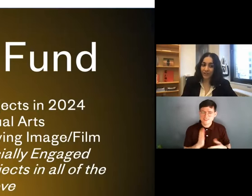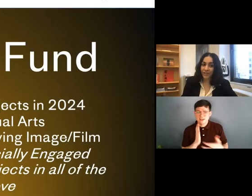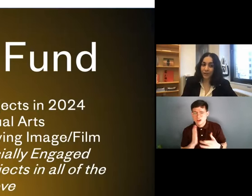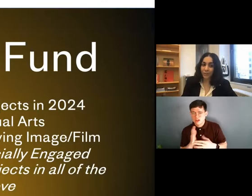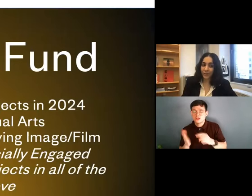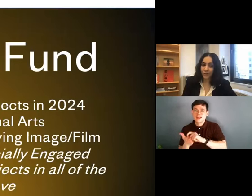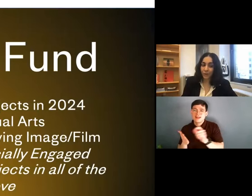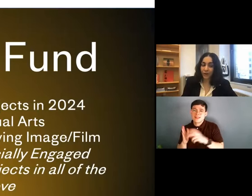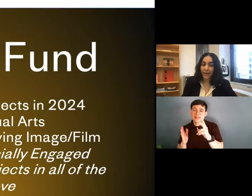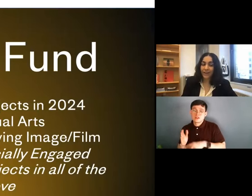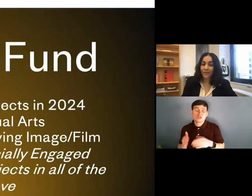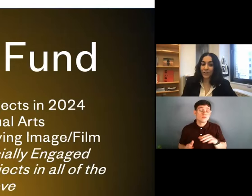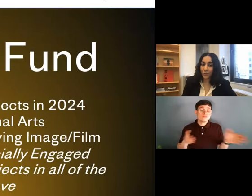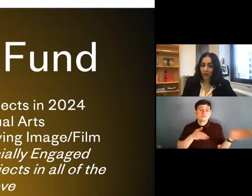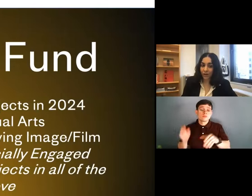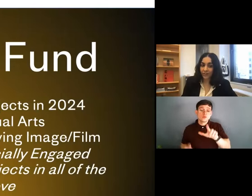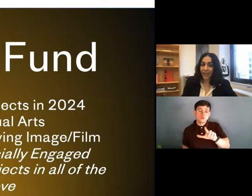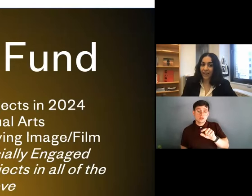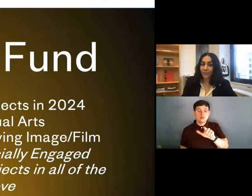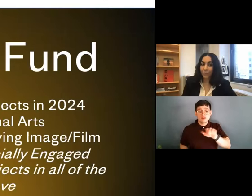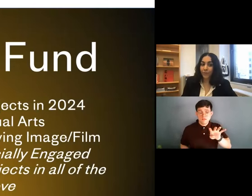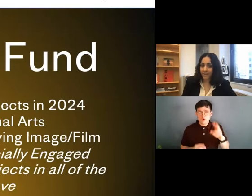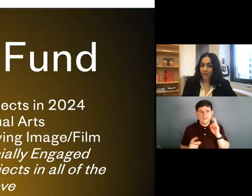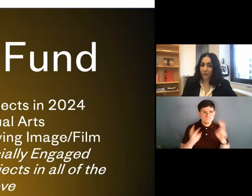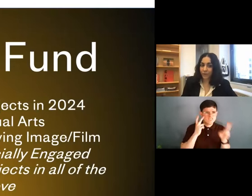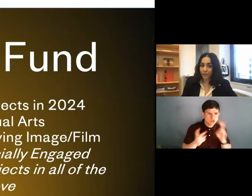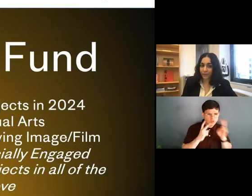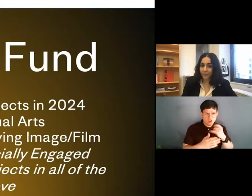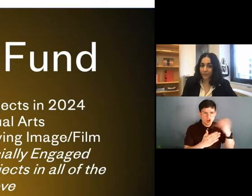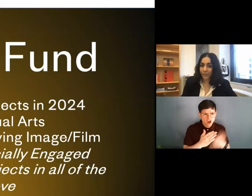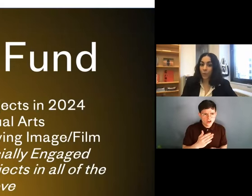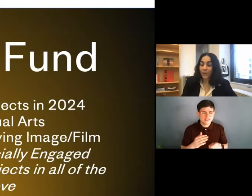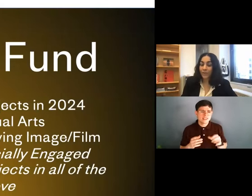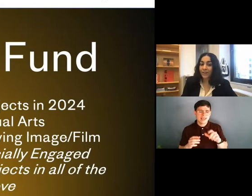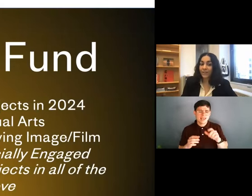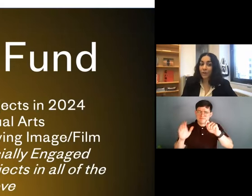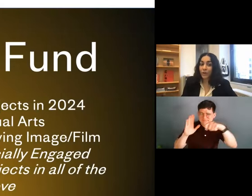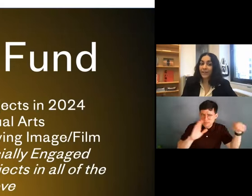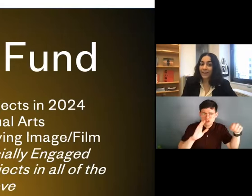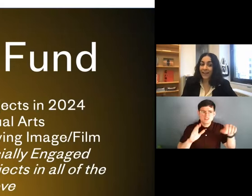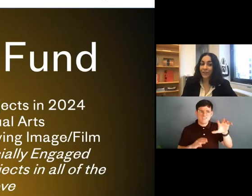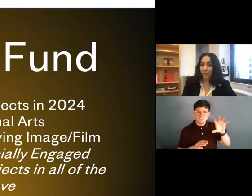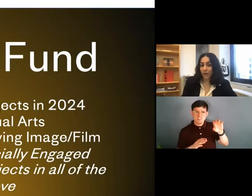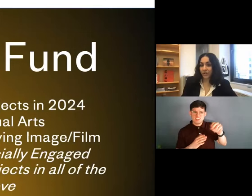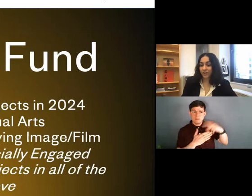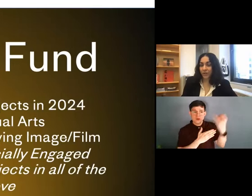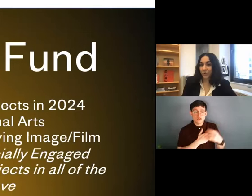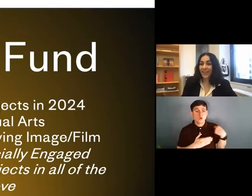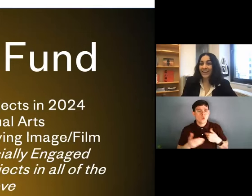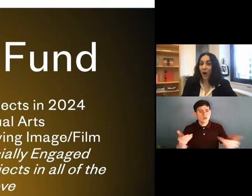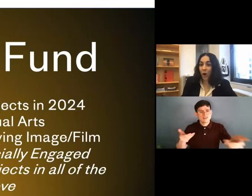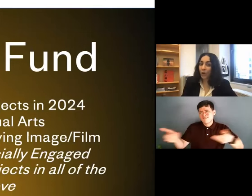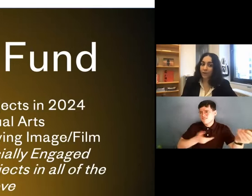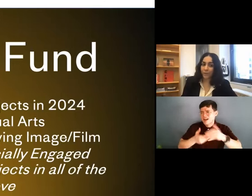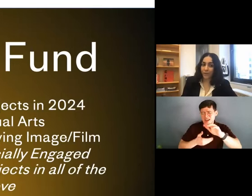projects in 2024 in visual arts and moving image or film. We invite socially engaged projects, though,